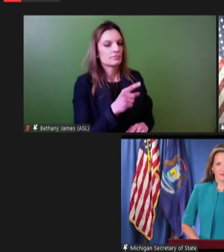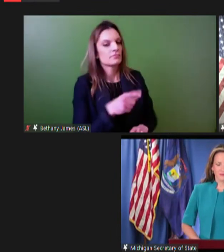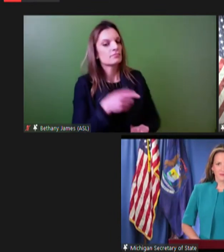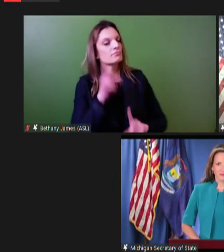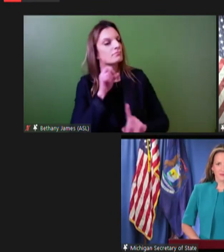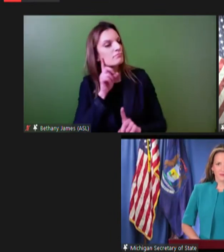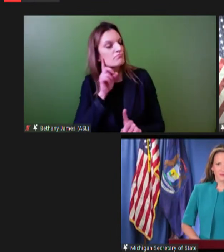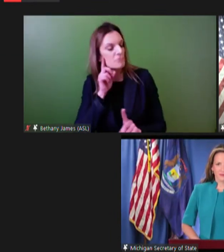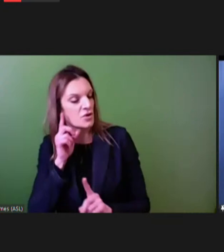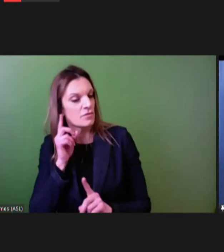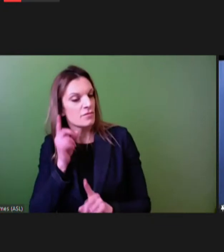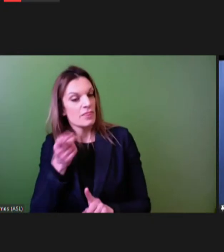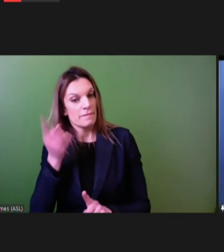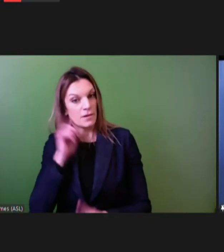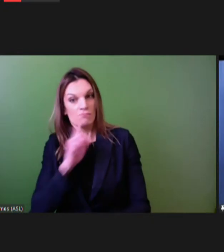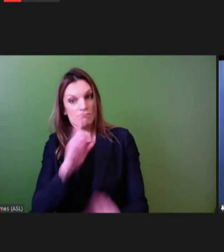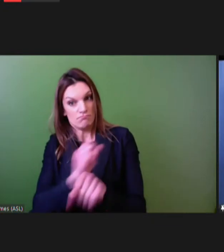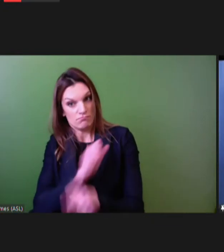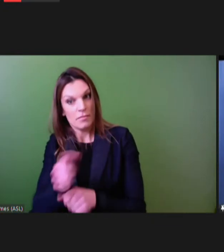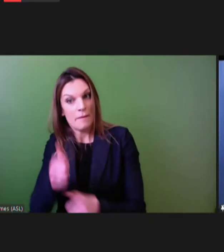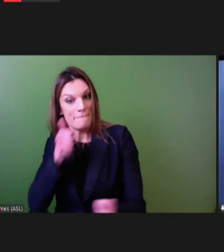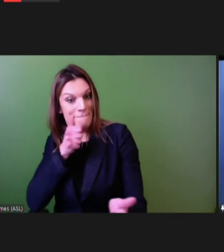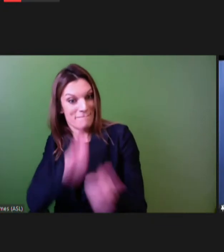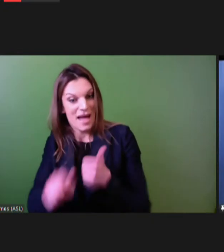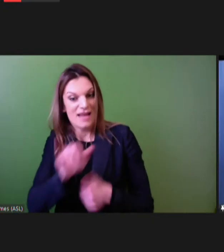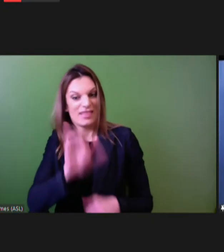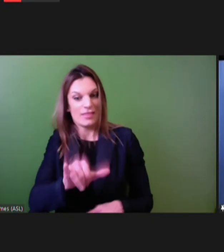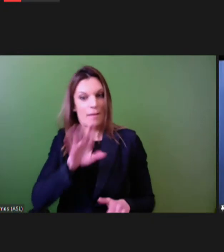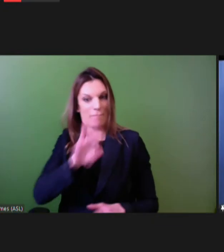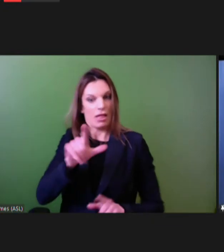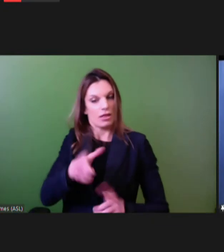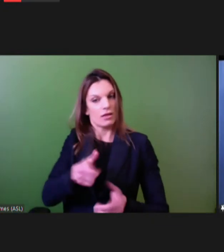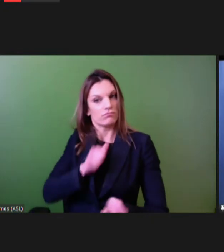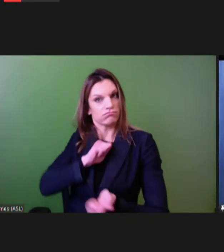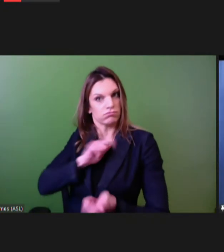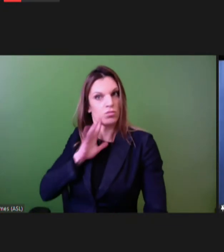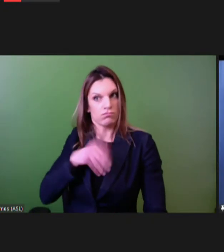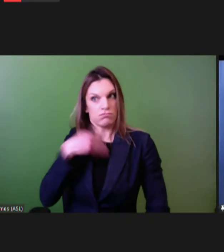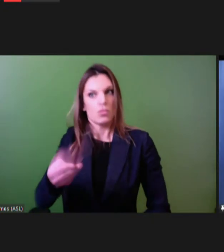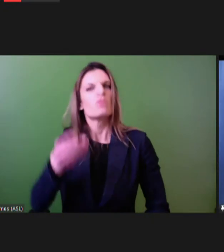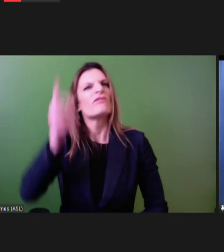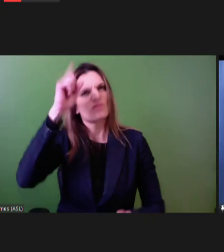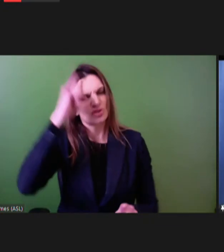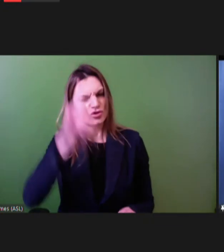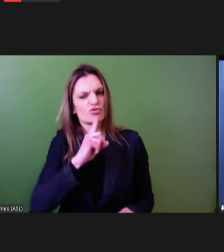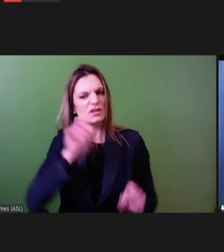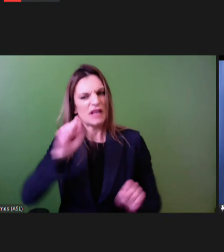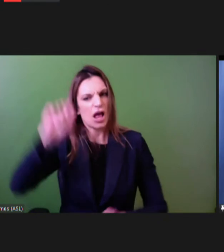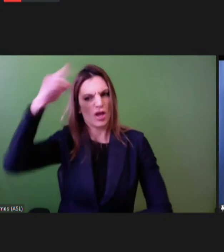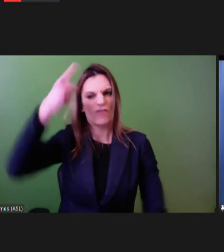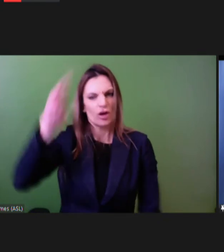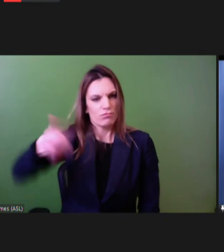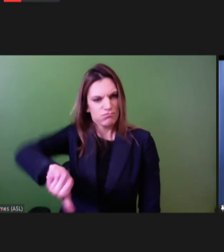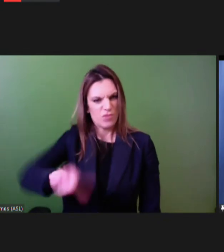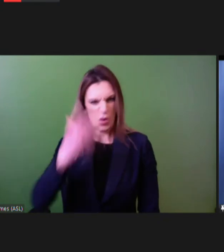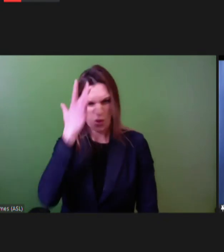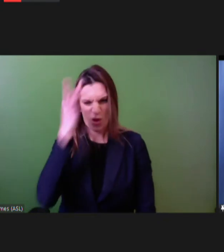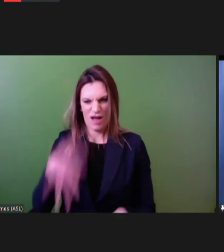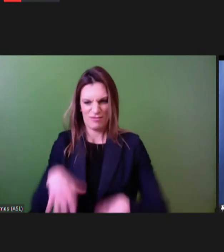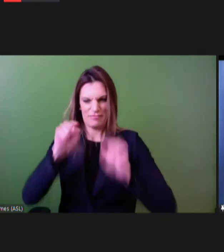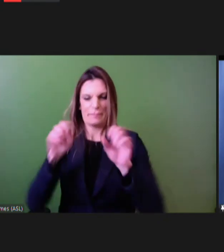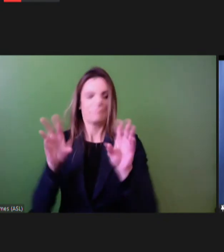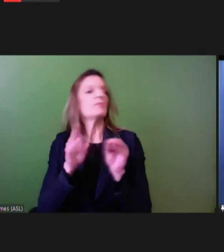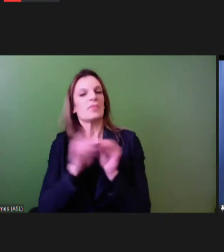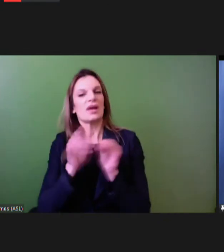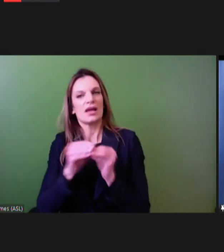pass, the governor will veto them. So why are you staging news conference after news conference to fight something that you're going to lose but